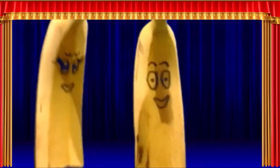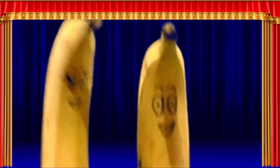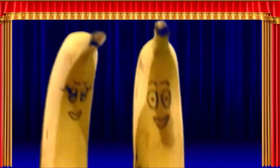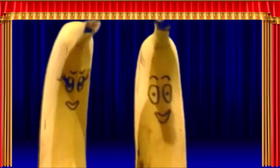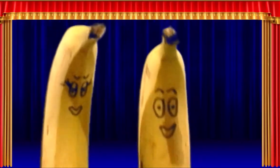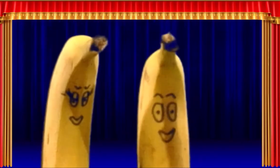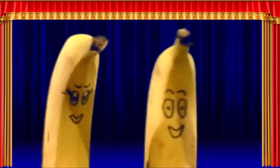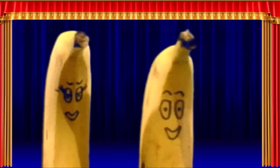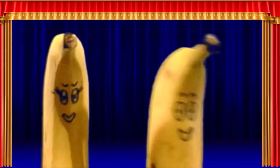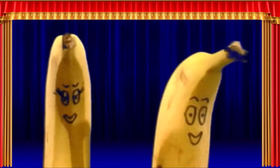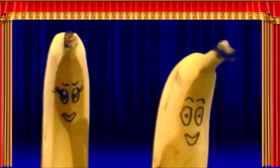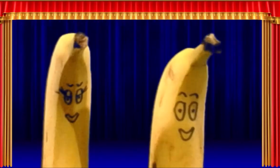Pi Day.